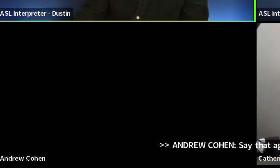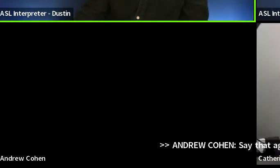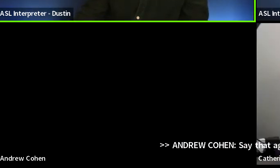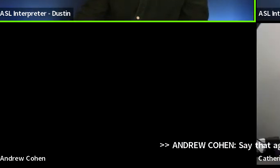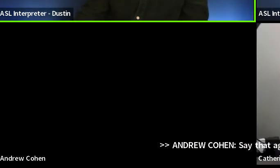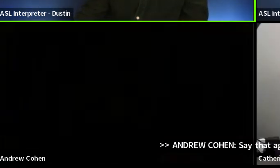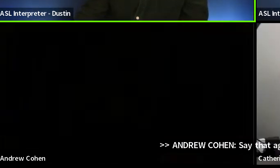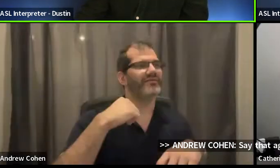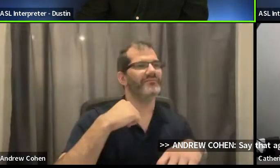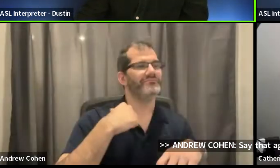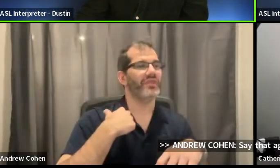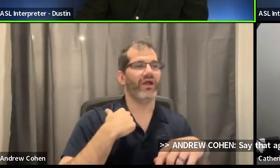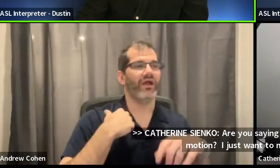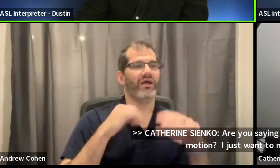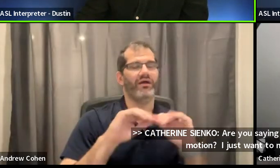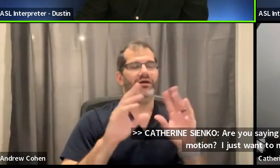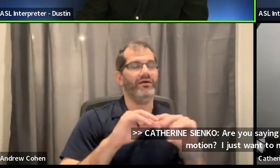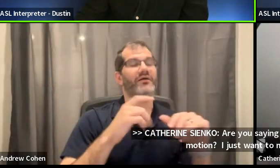following you.